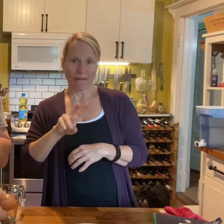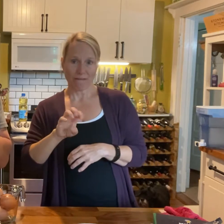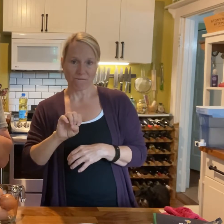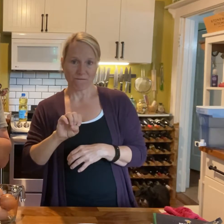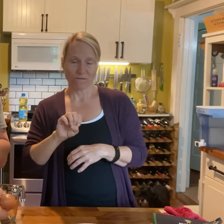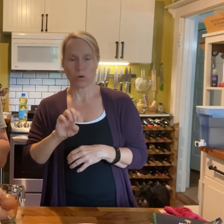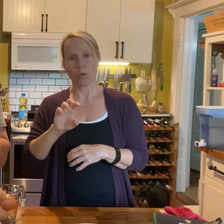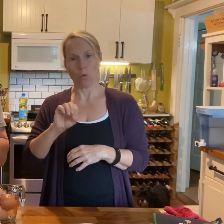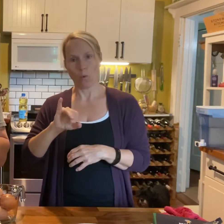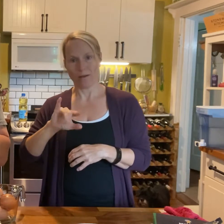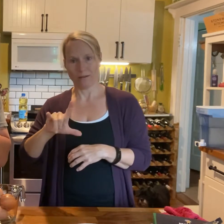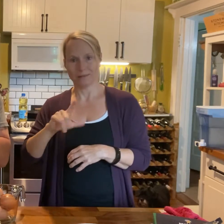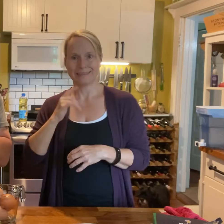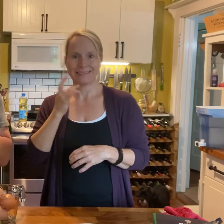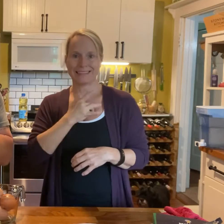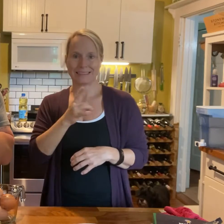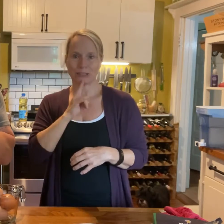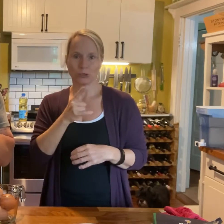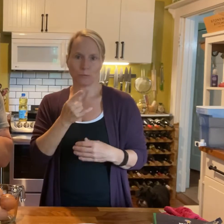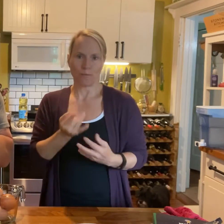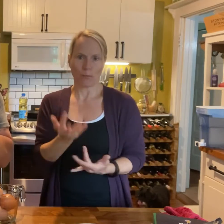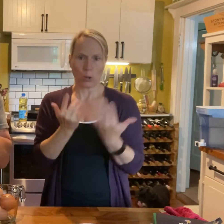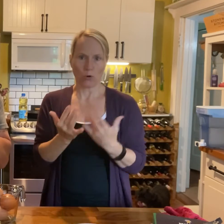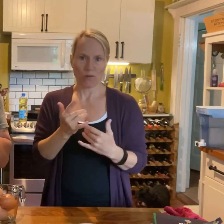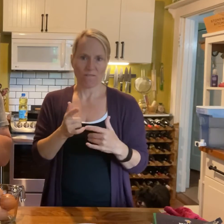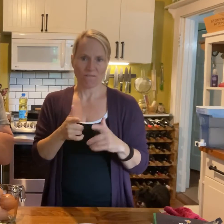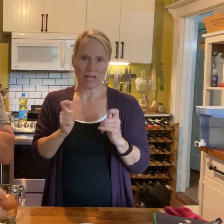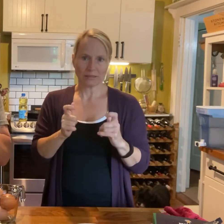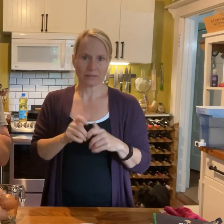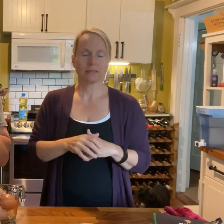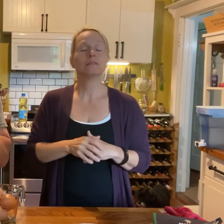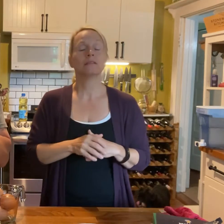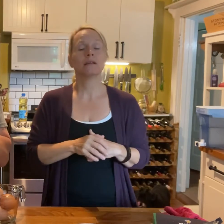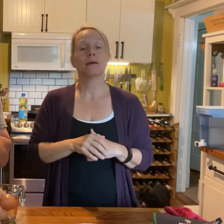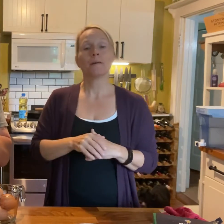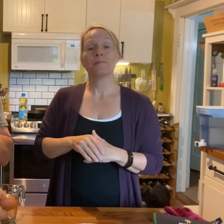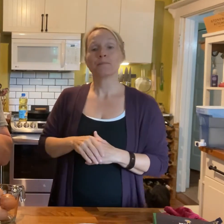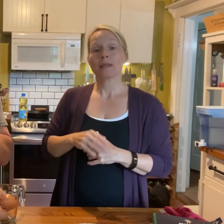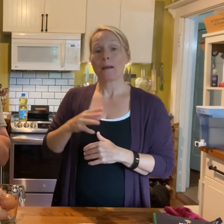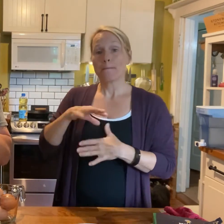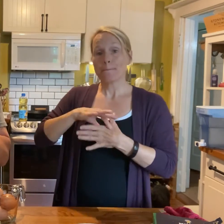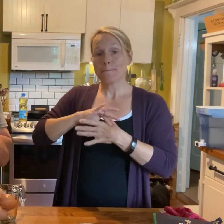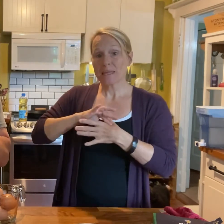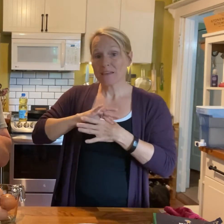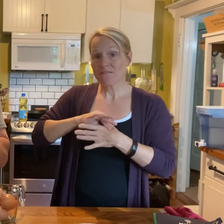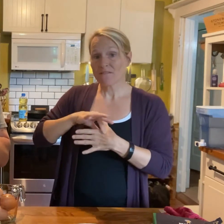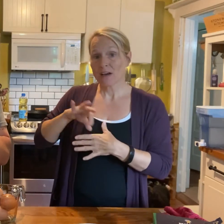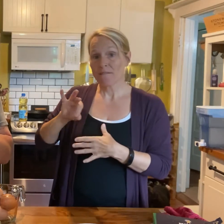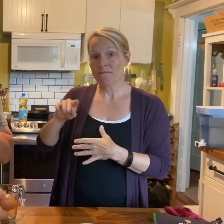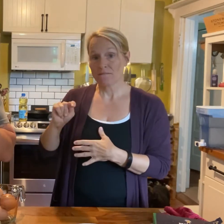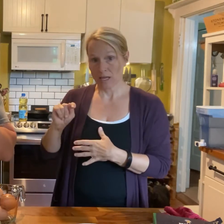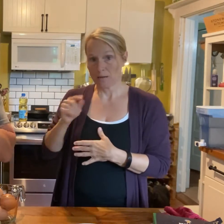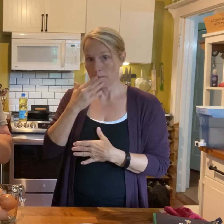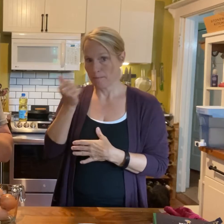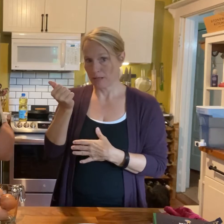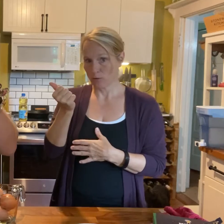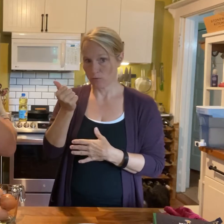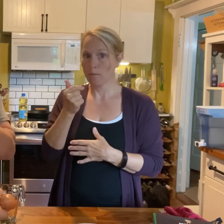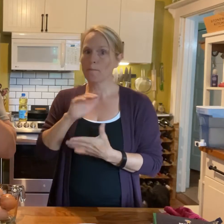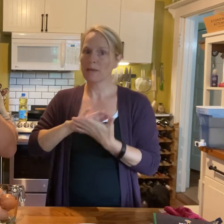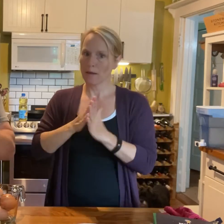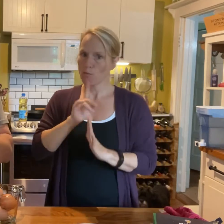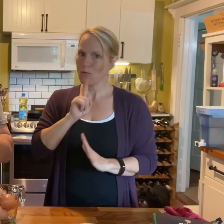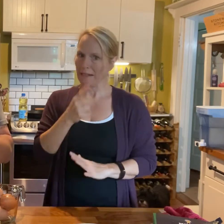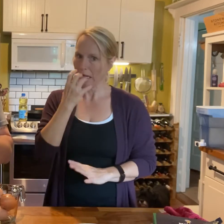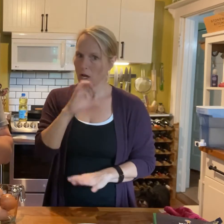start burning earlier than vegetable oil. Beef fat is even better, that you can really get that hot. But anyway, right